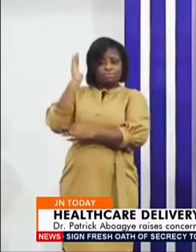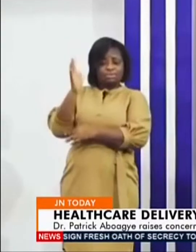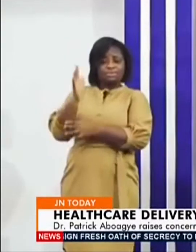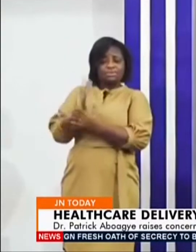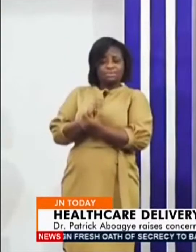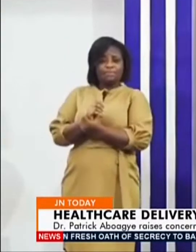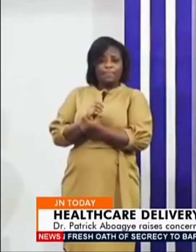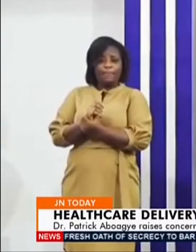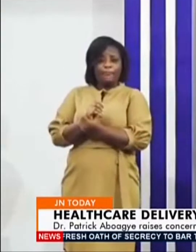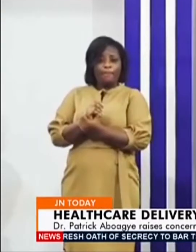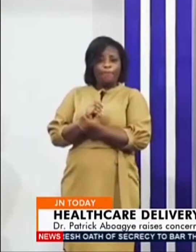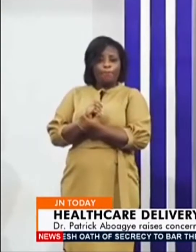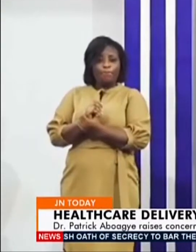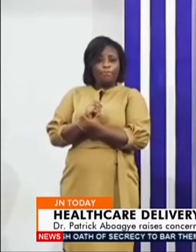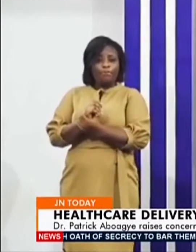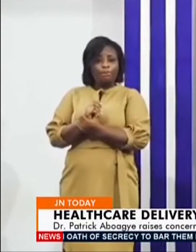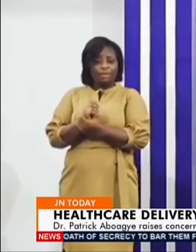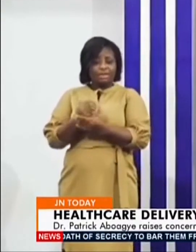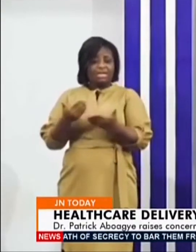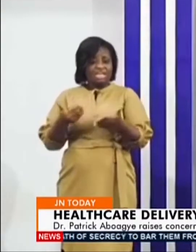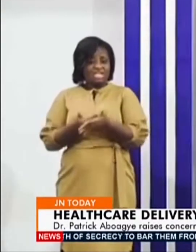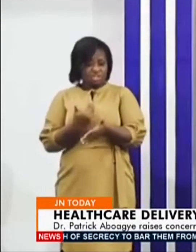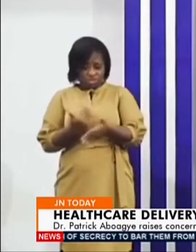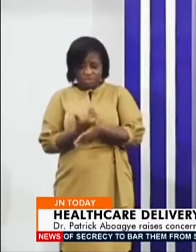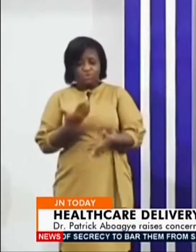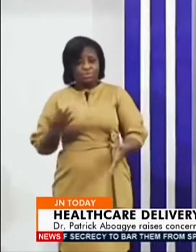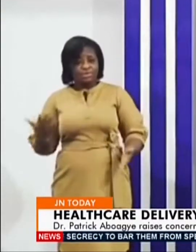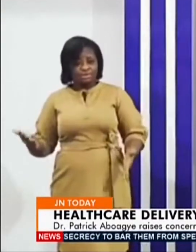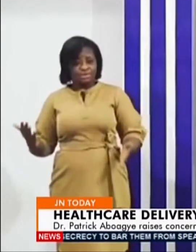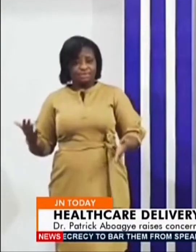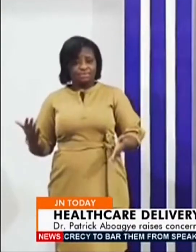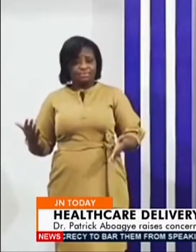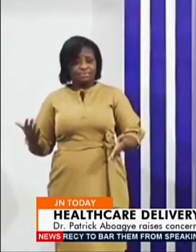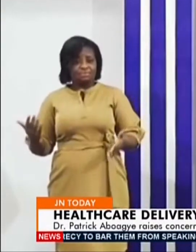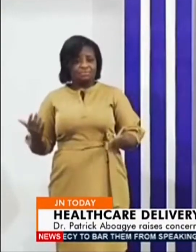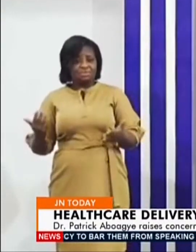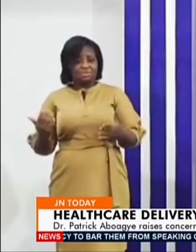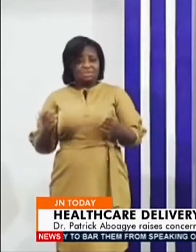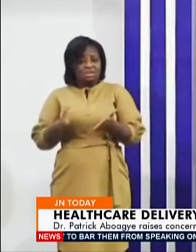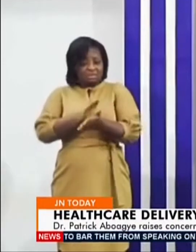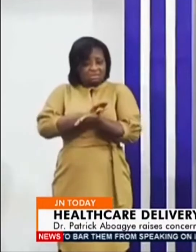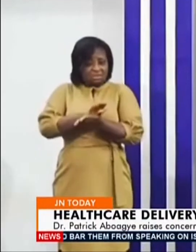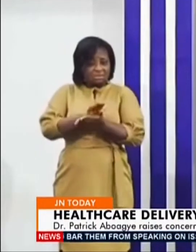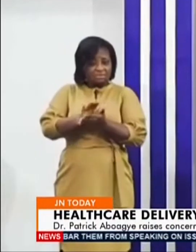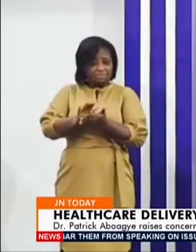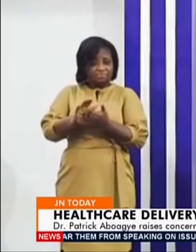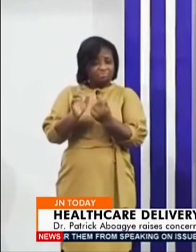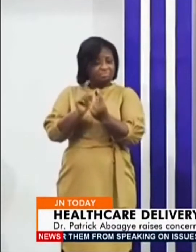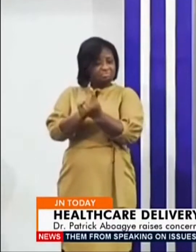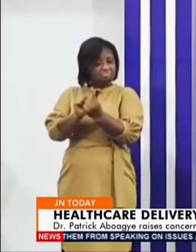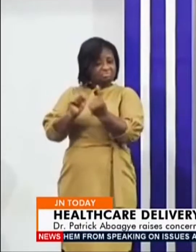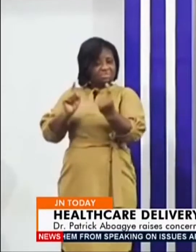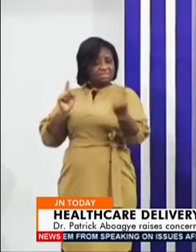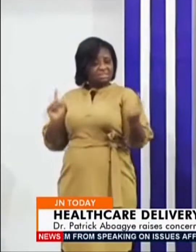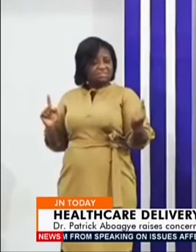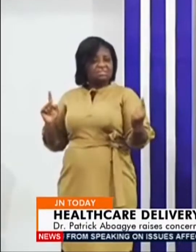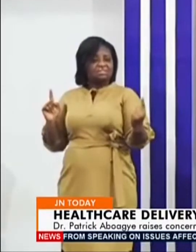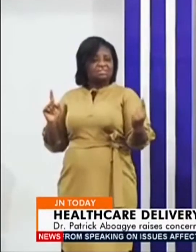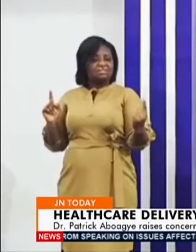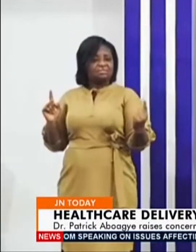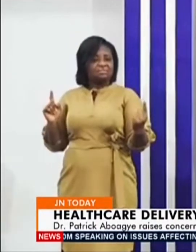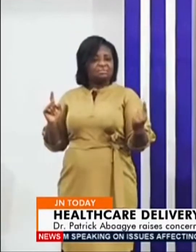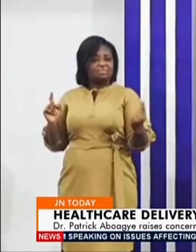is a new norm such as hand hygiene social and distant and fiscal distancing